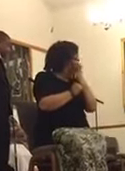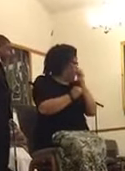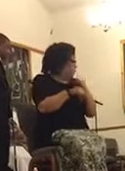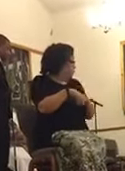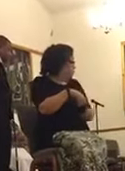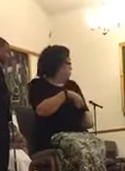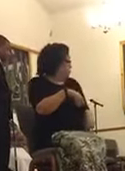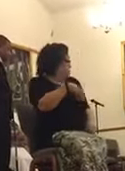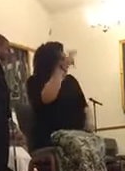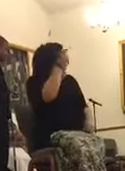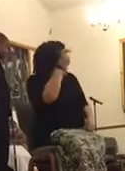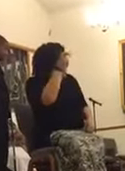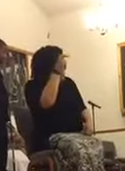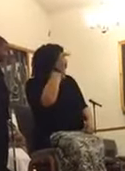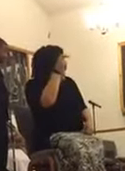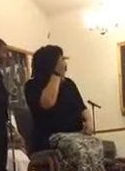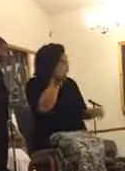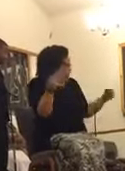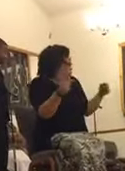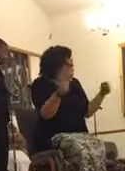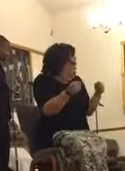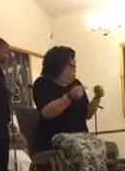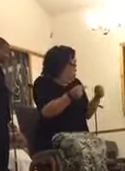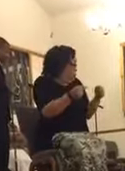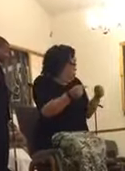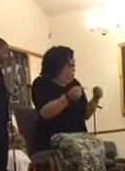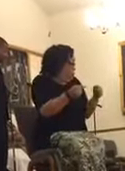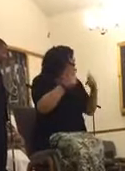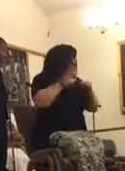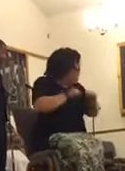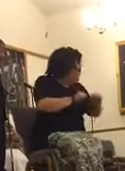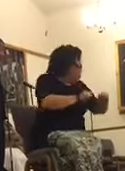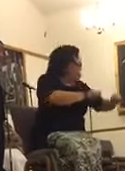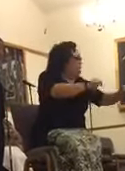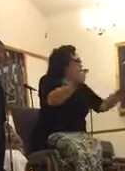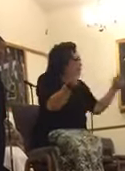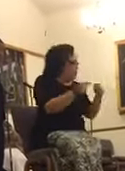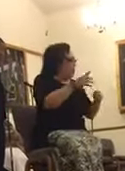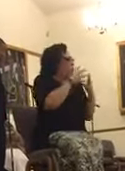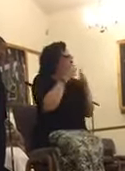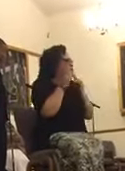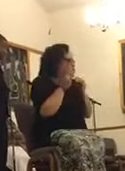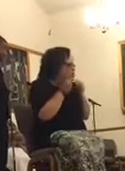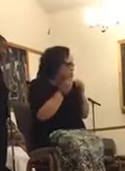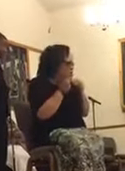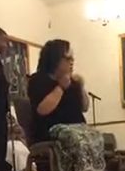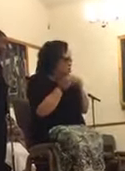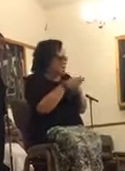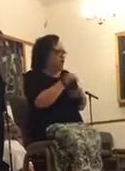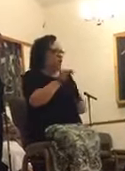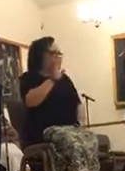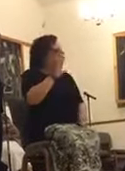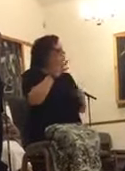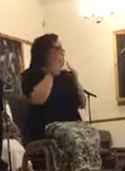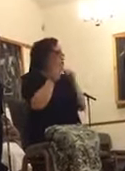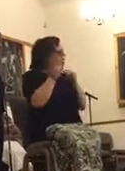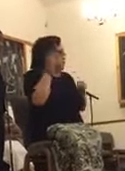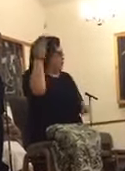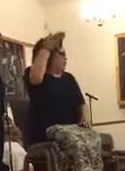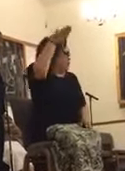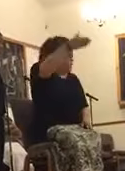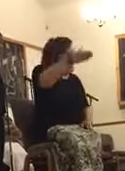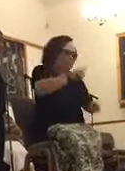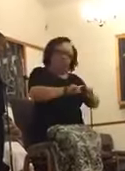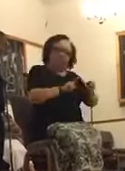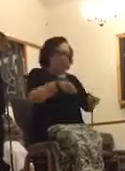against Moses' destiny by killing all the young kids. But I'm here to tell you, he did